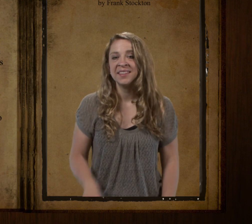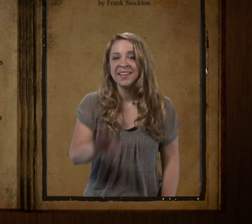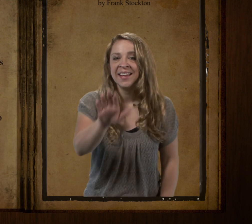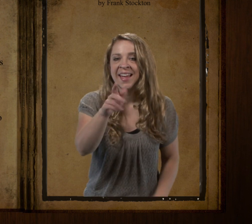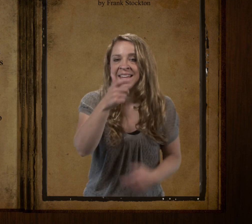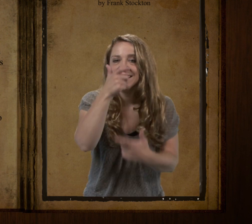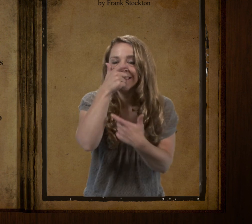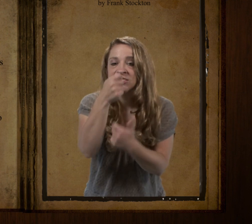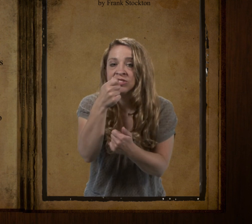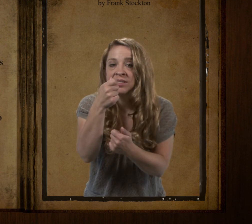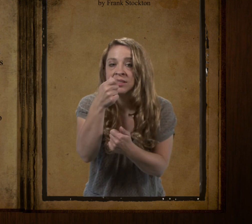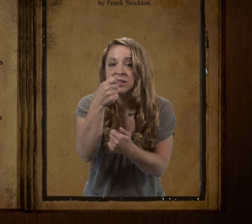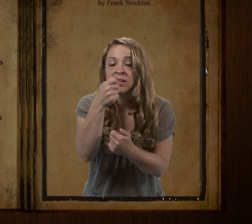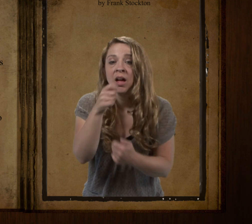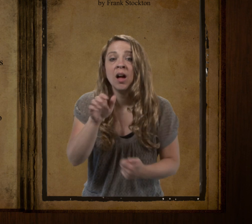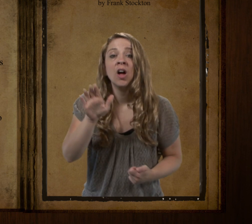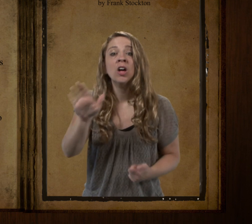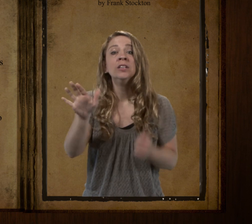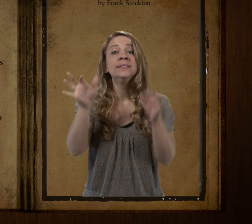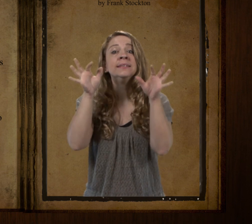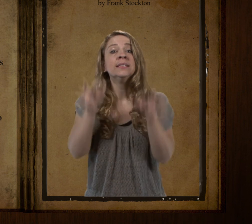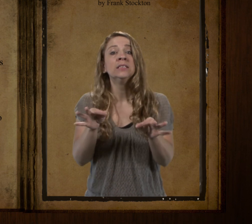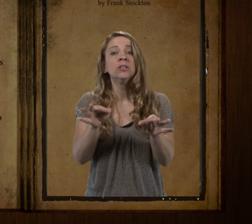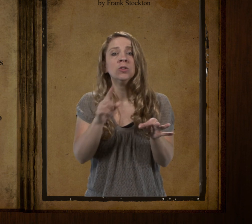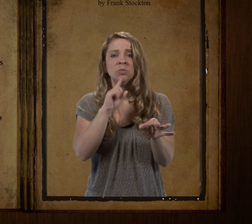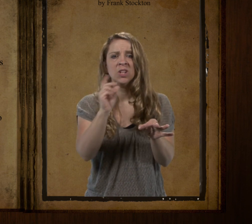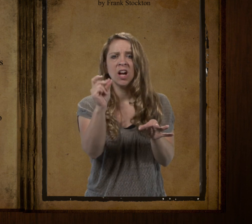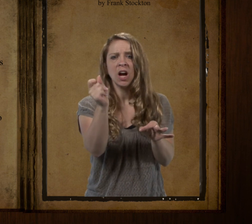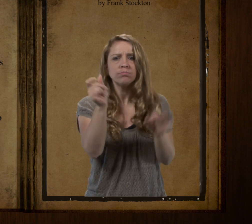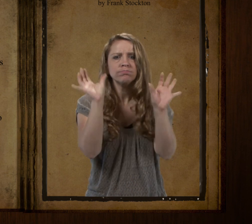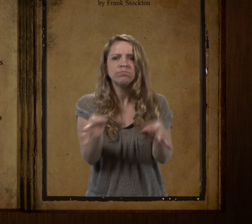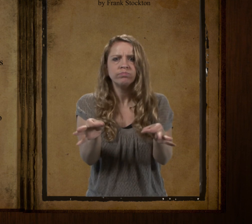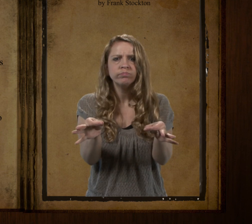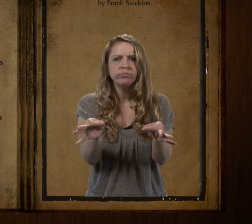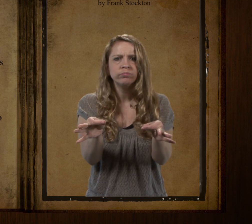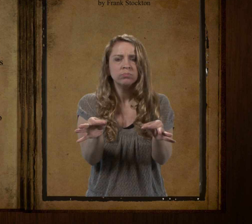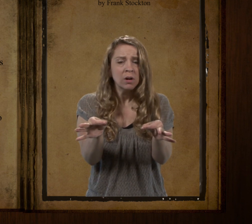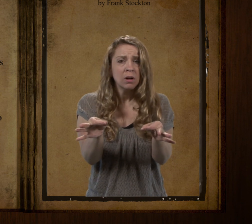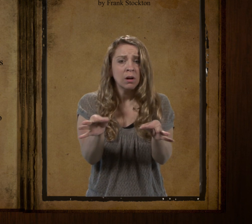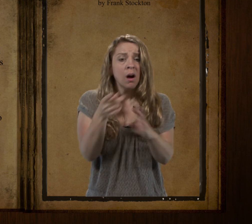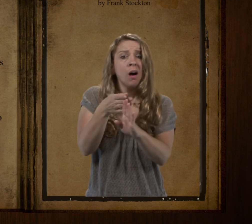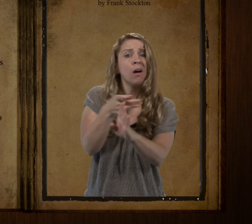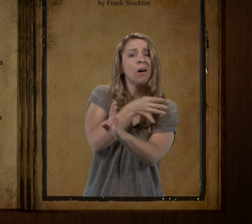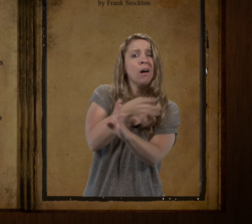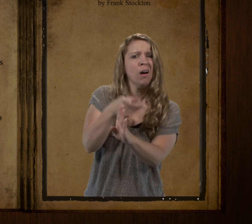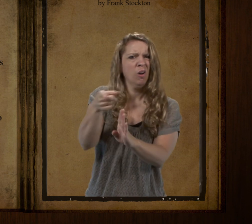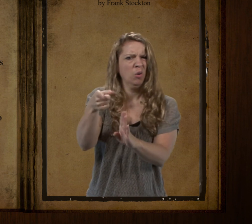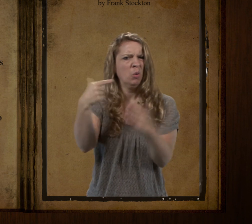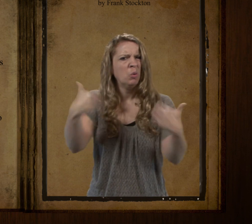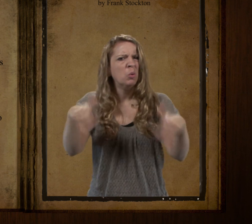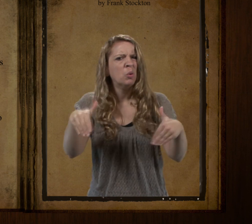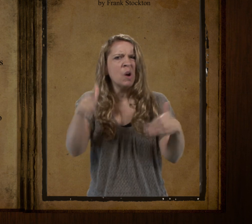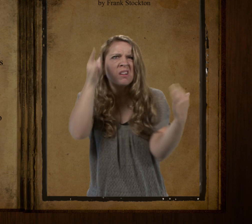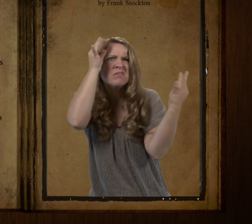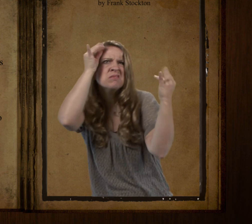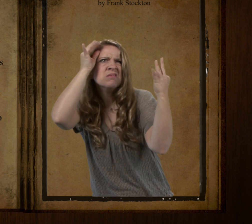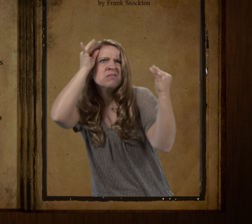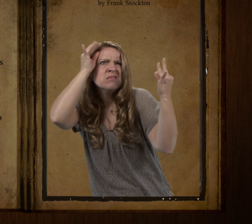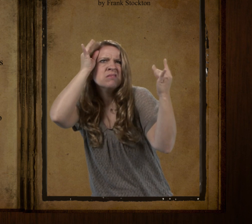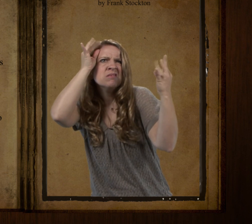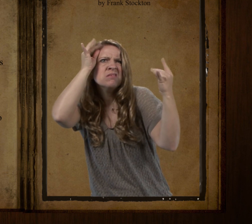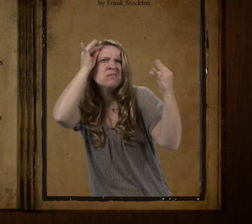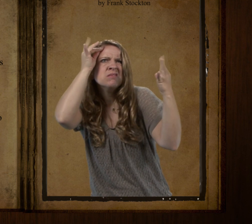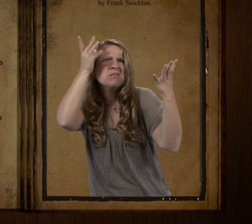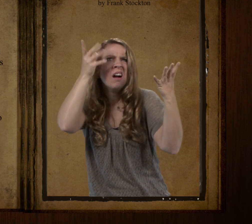Her decision had been indicated in an instant, but it had been made after days and nights of